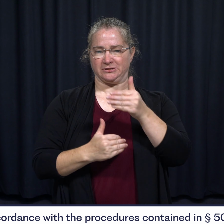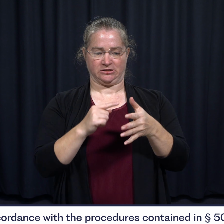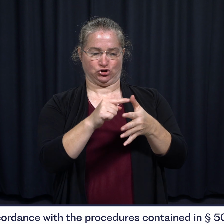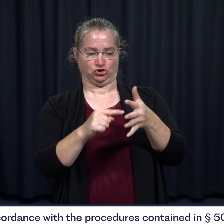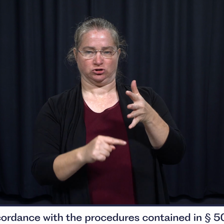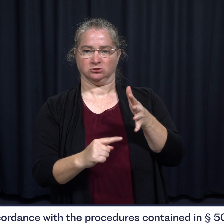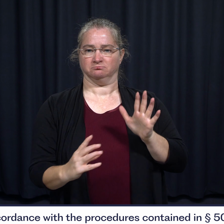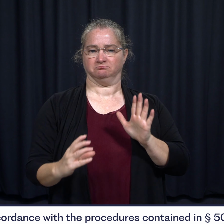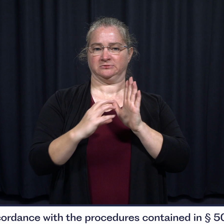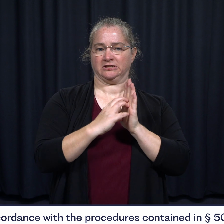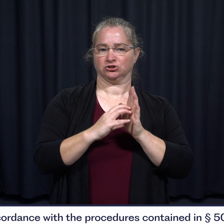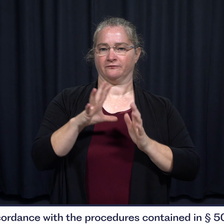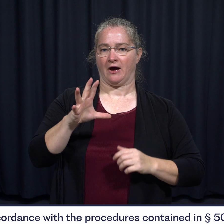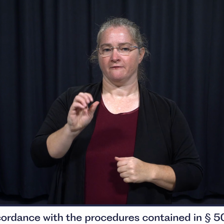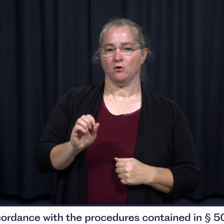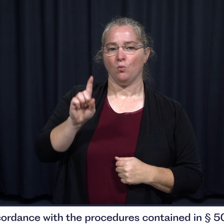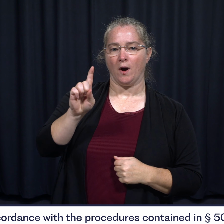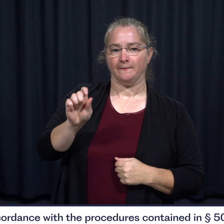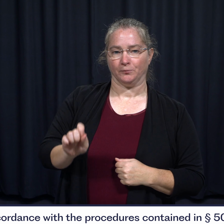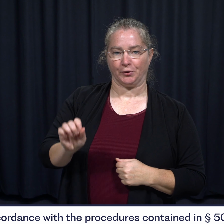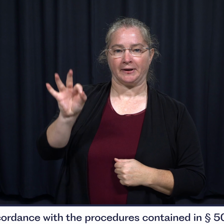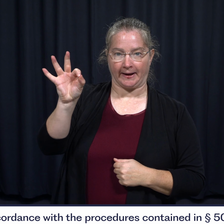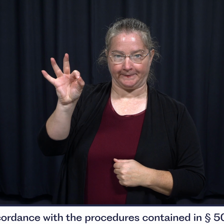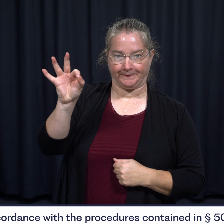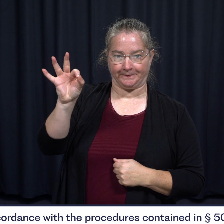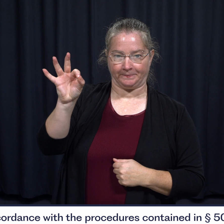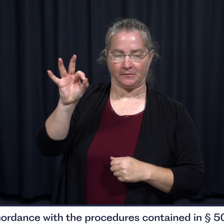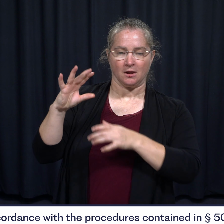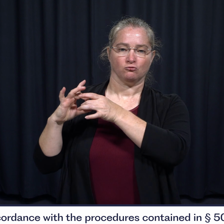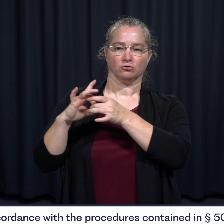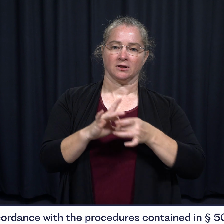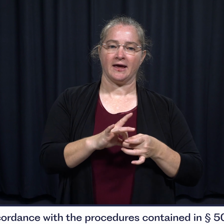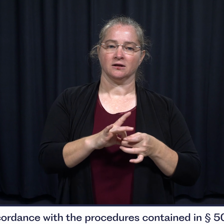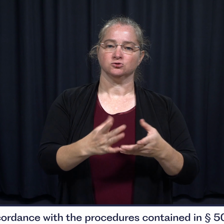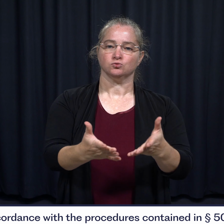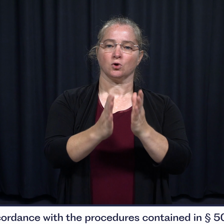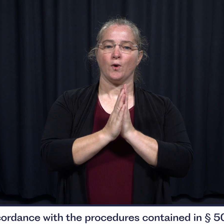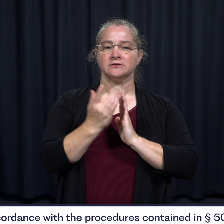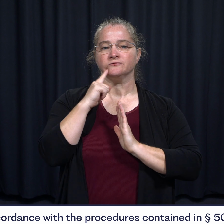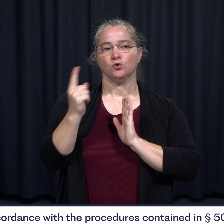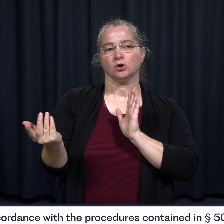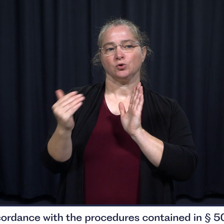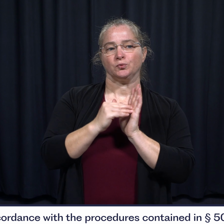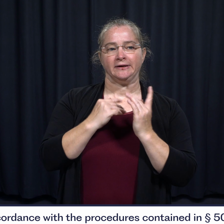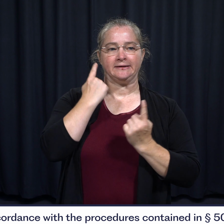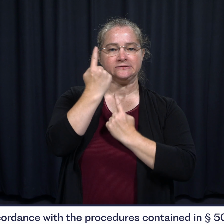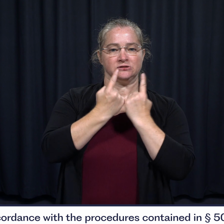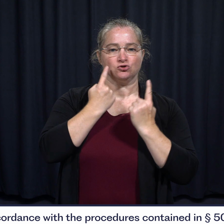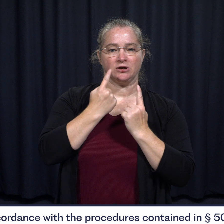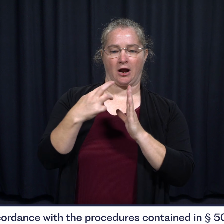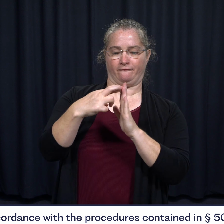Section 501.9, relating to the request for reconsideration of registration denial.